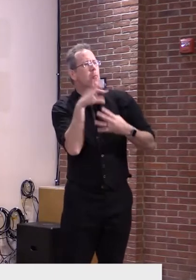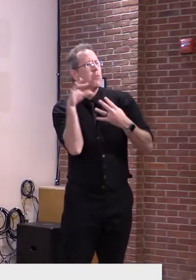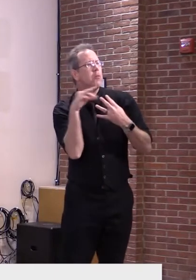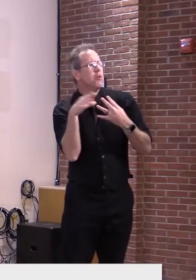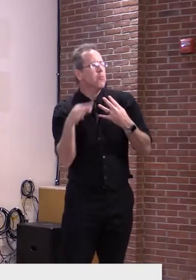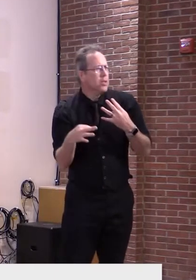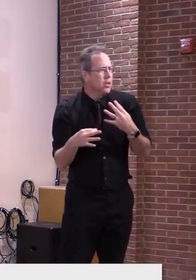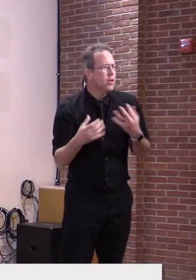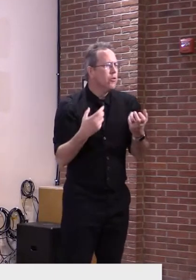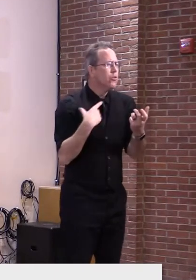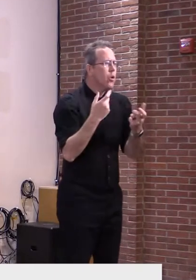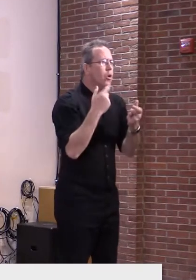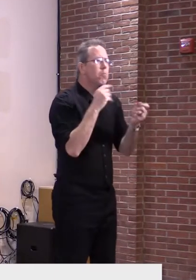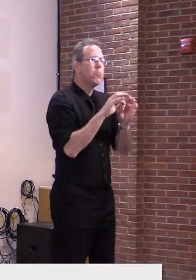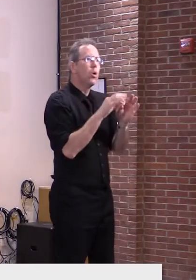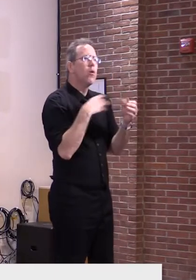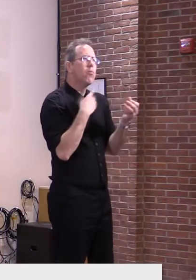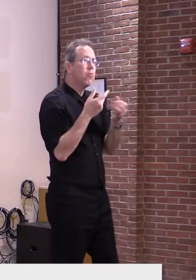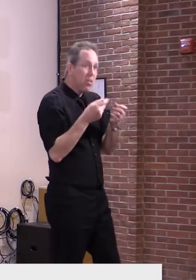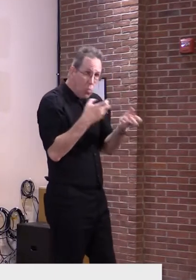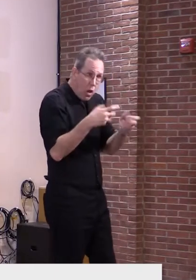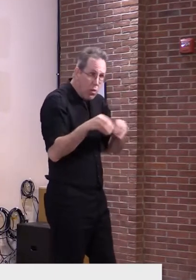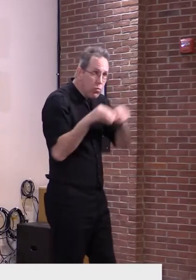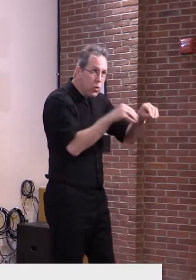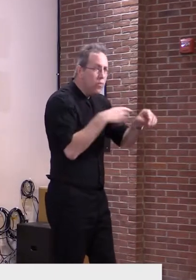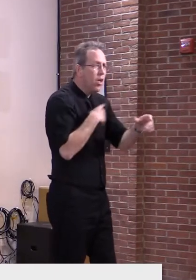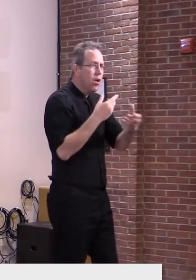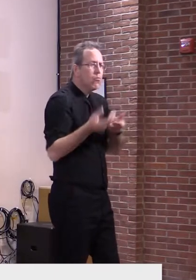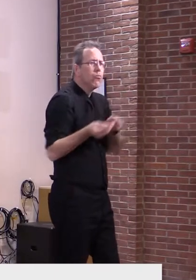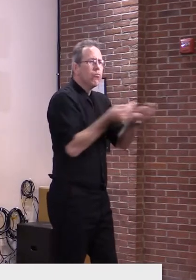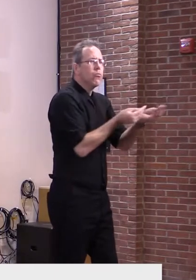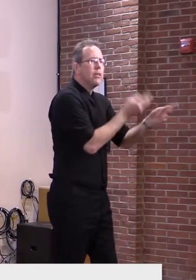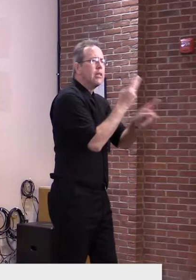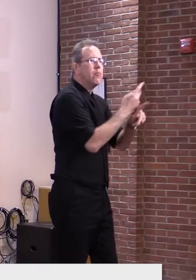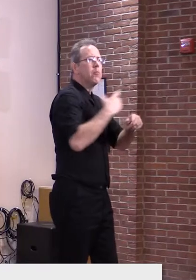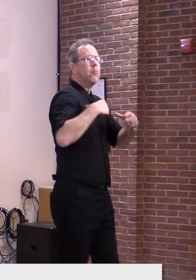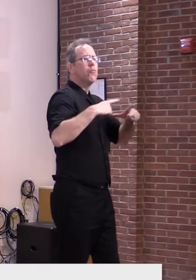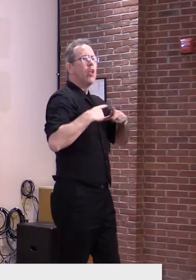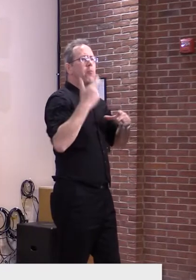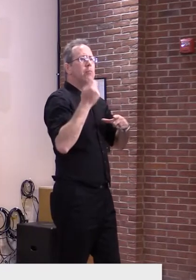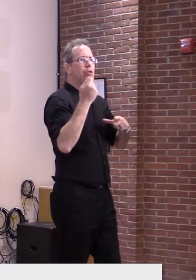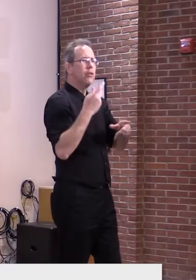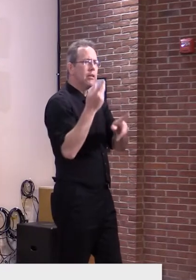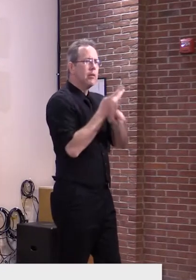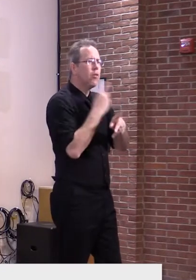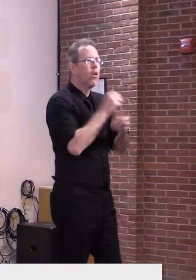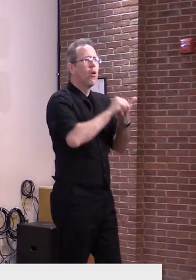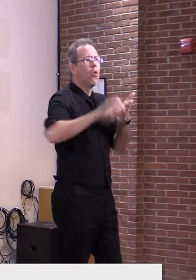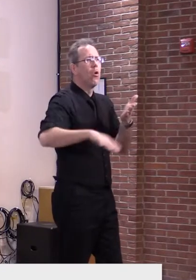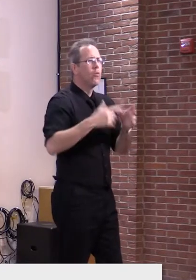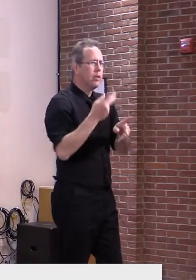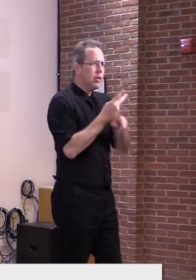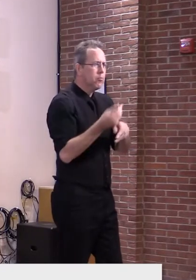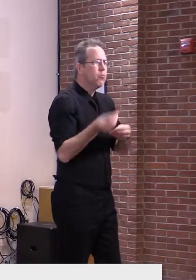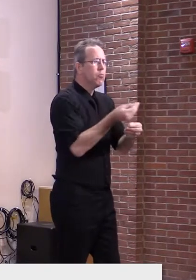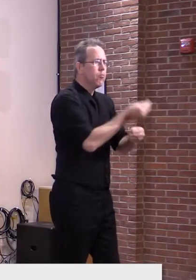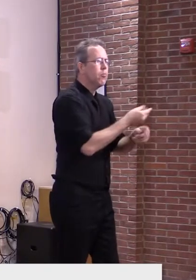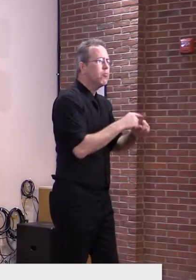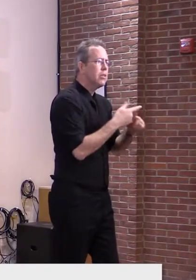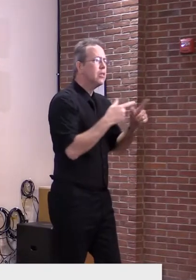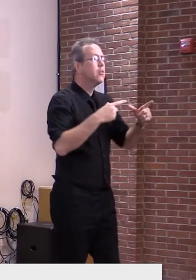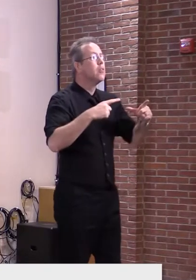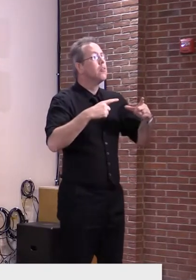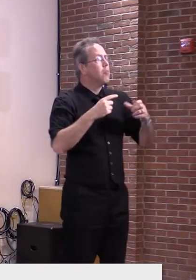that they can take with them. And of course, that benefits the state of Vermont because we won't have as many people in the expensive